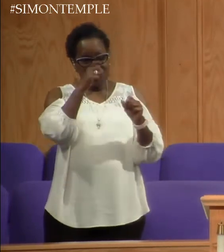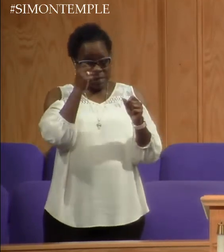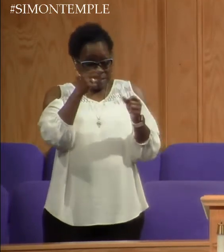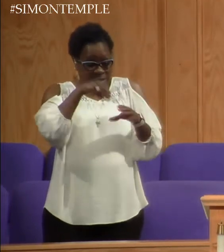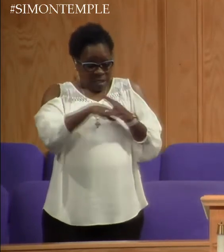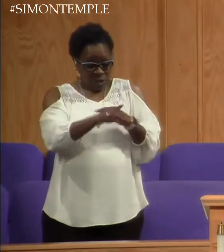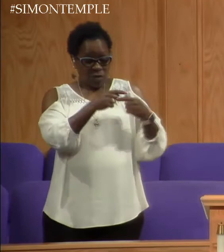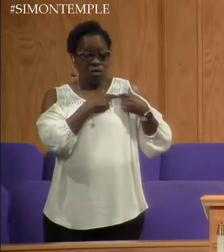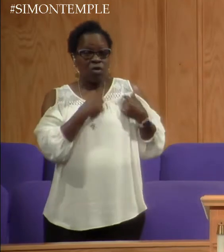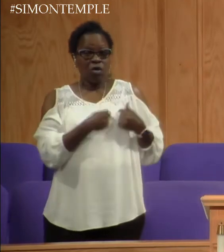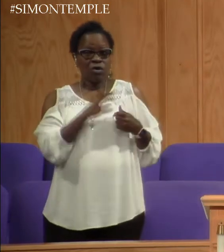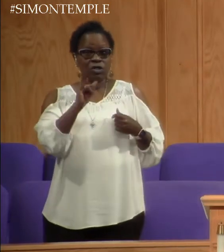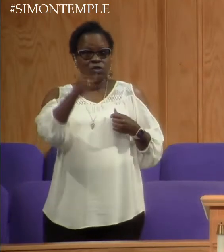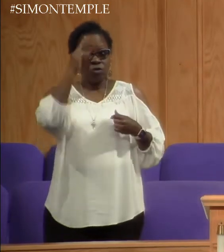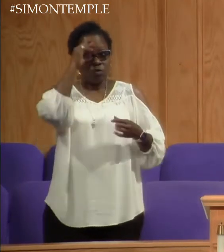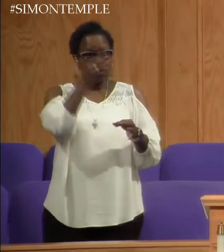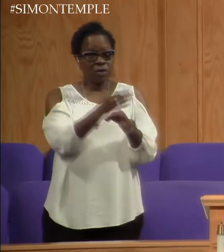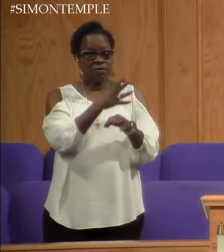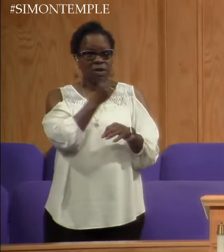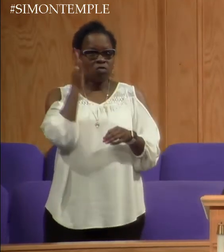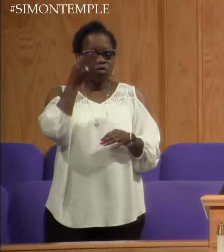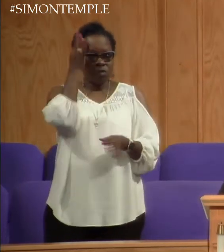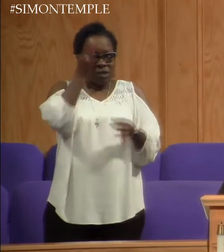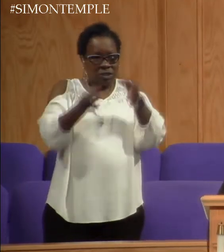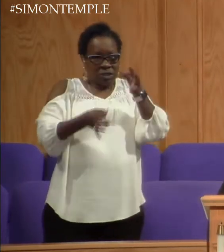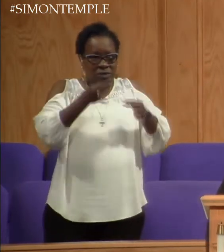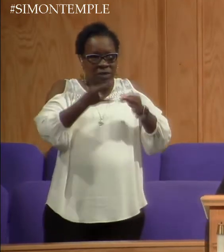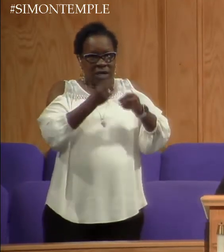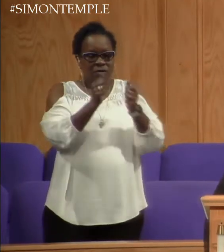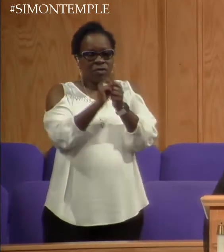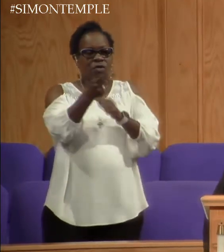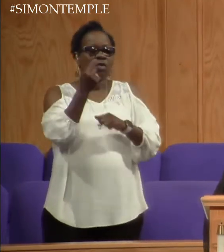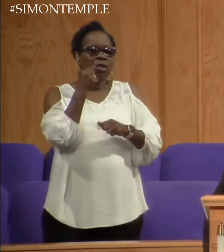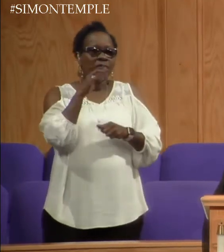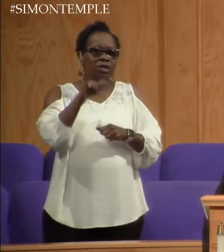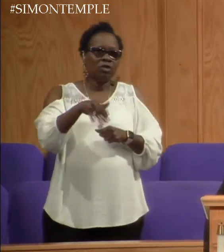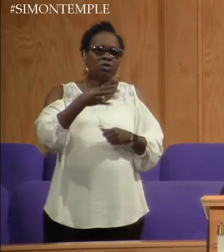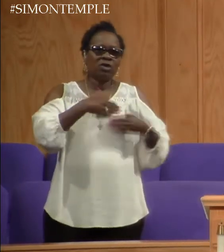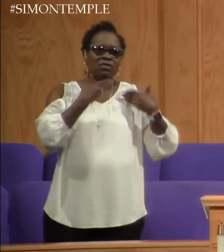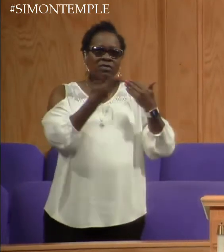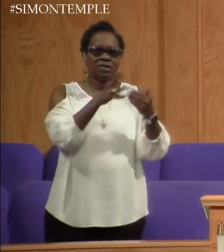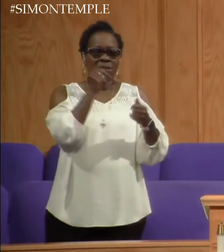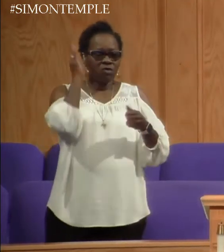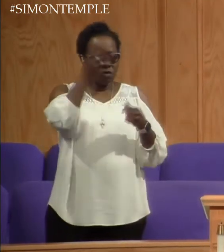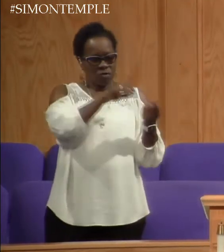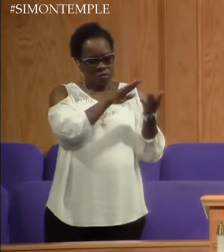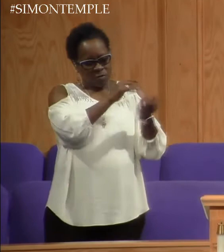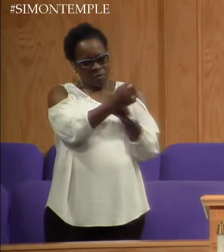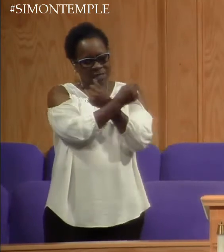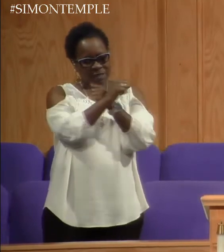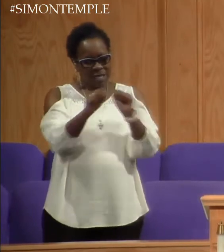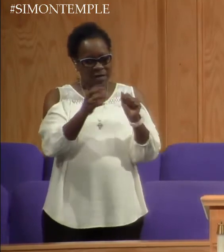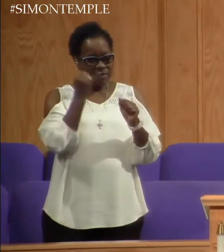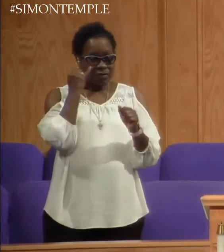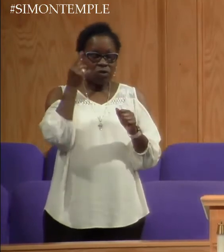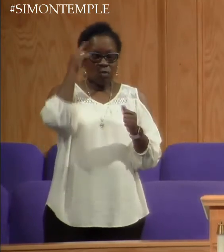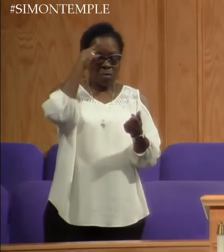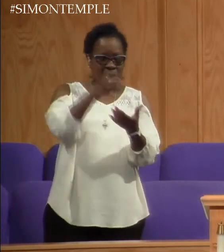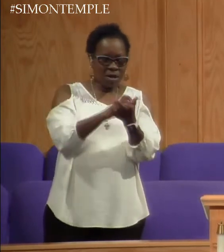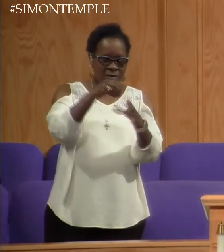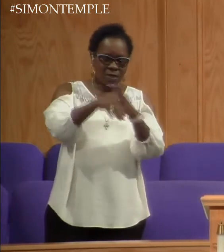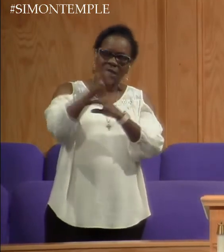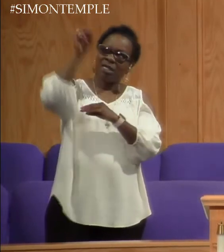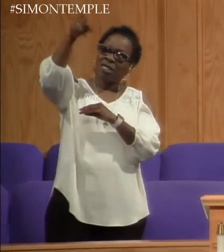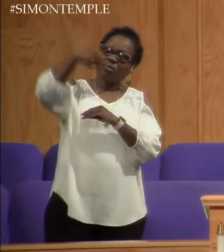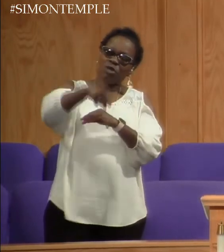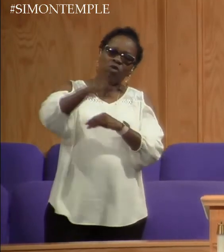it is with your mouth that you confess your faith and are saved. If you believe in him, you will never be put to shame. Mm-hmm. And you